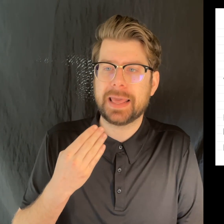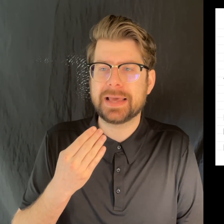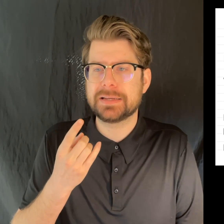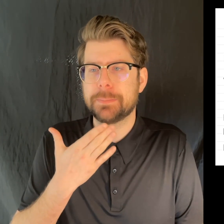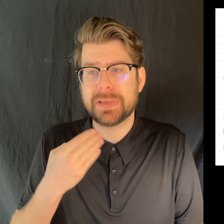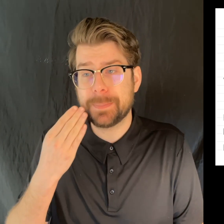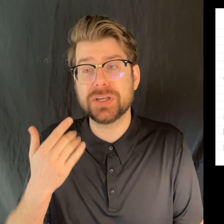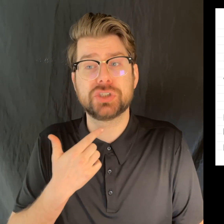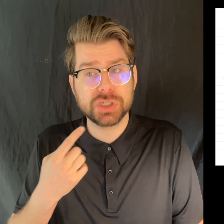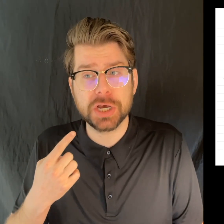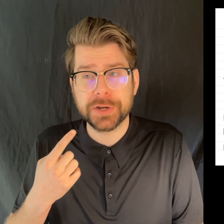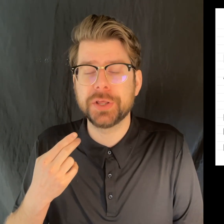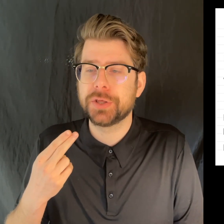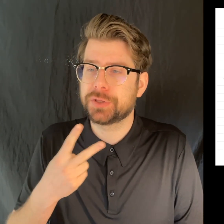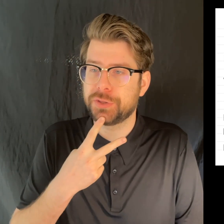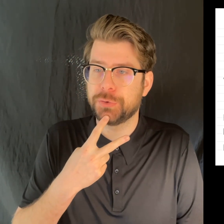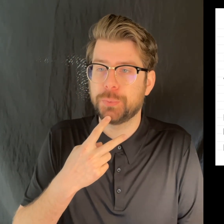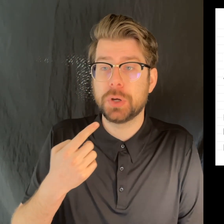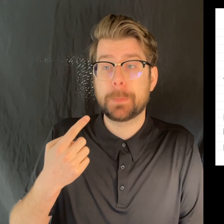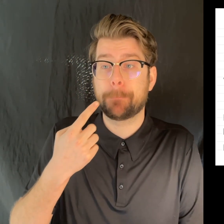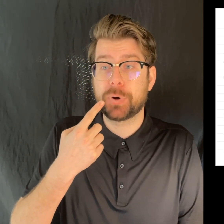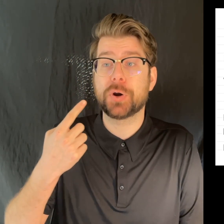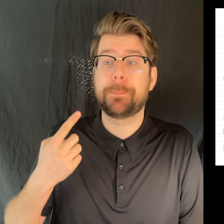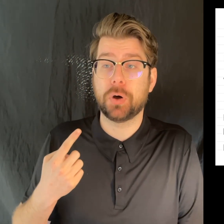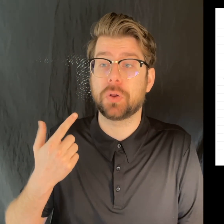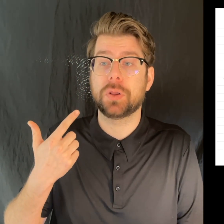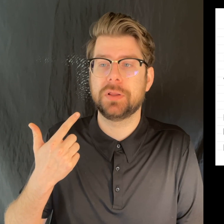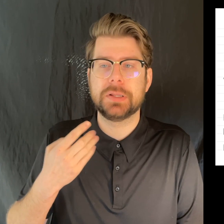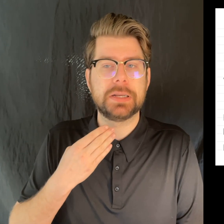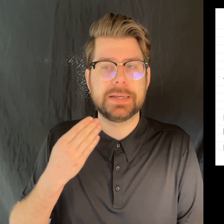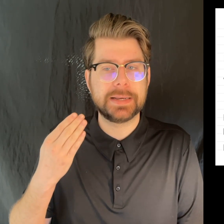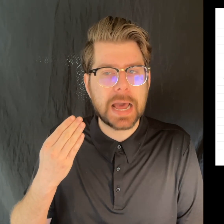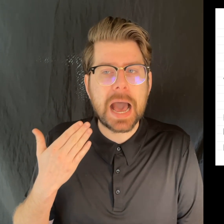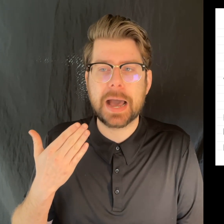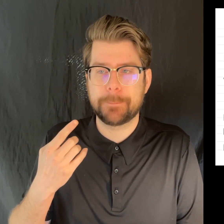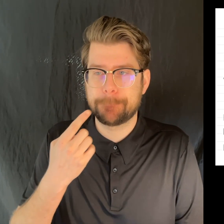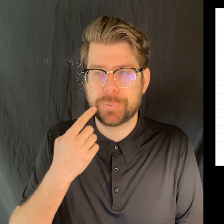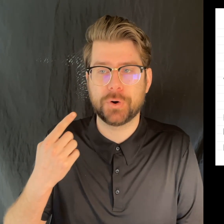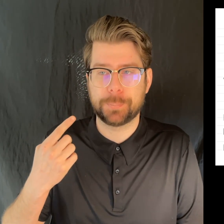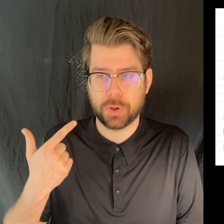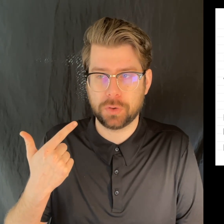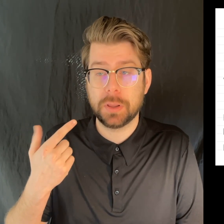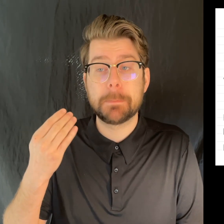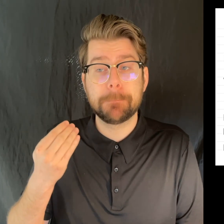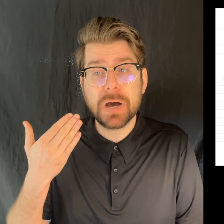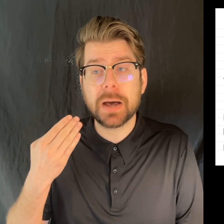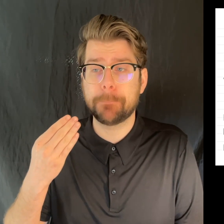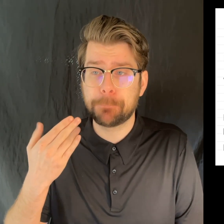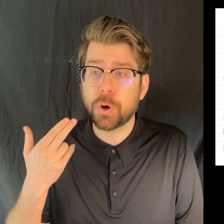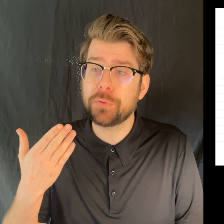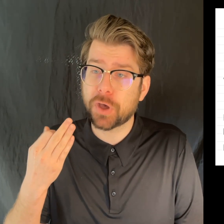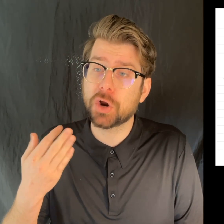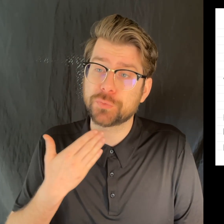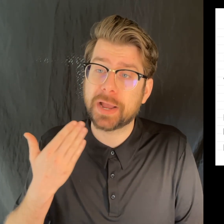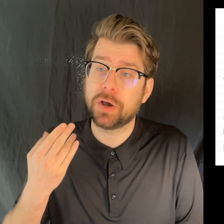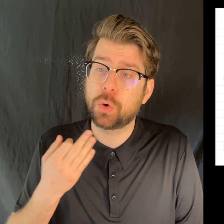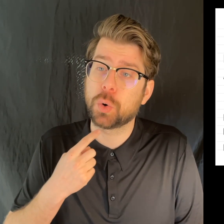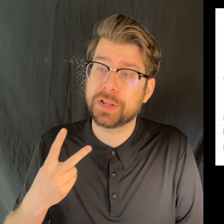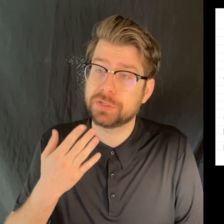and maybe should cue purple, not purple, but both are right according